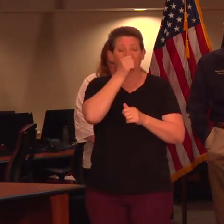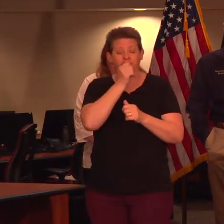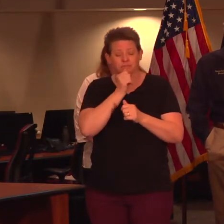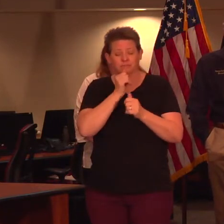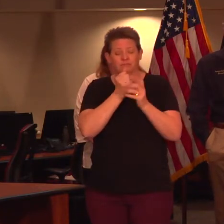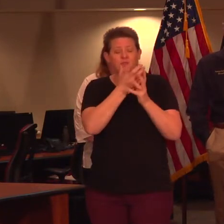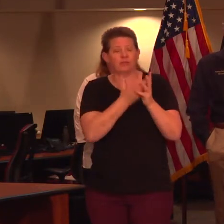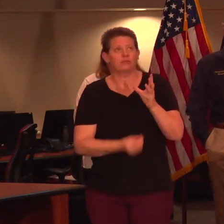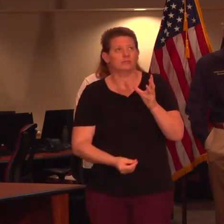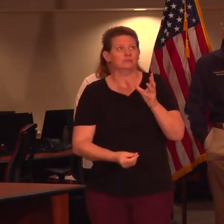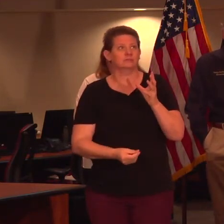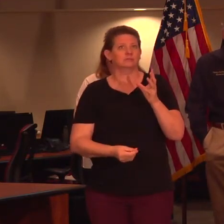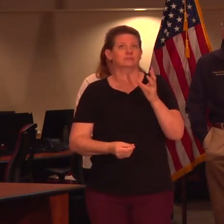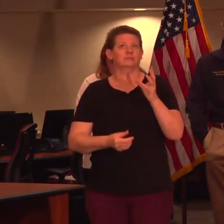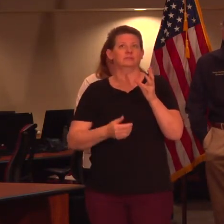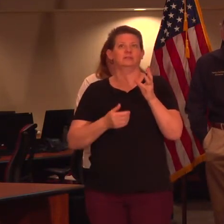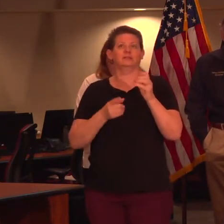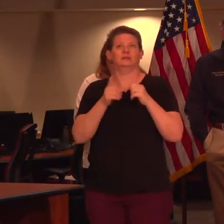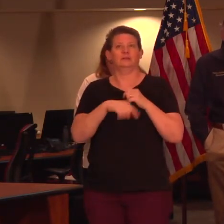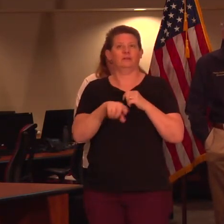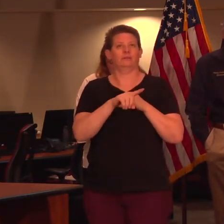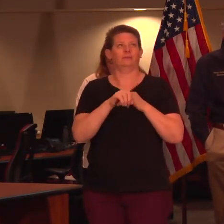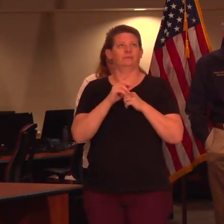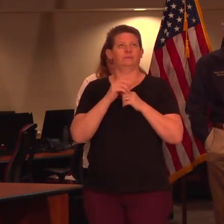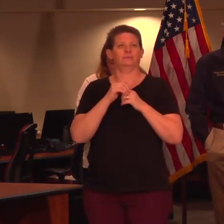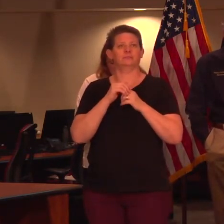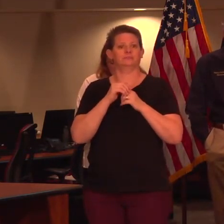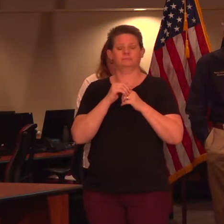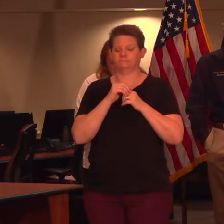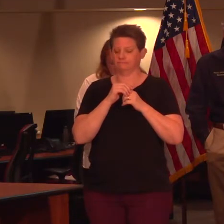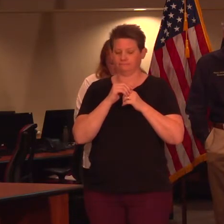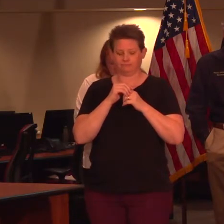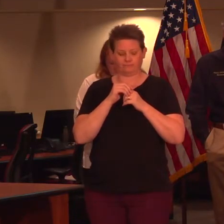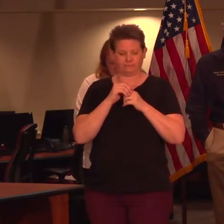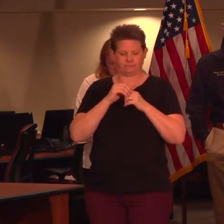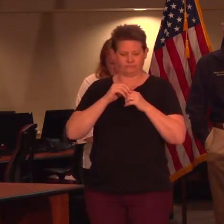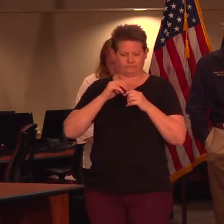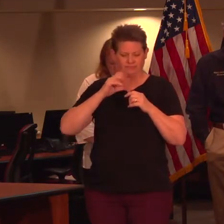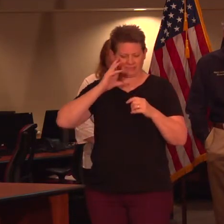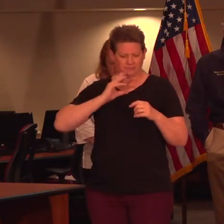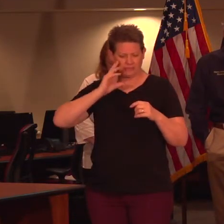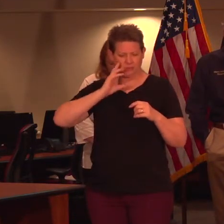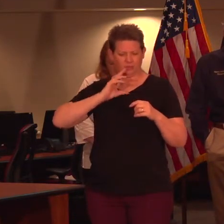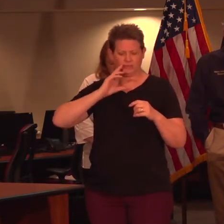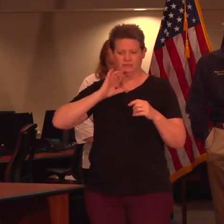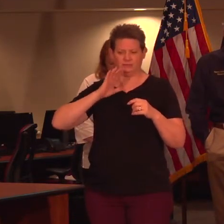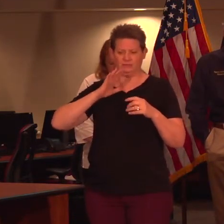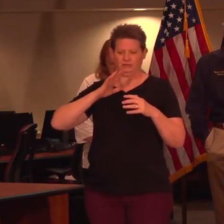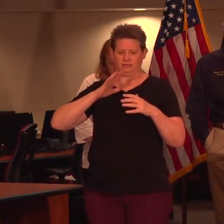for those who have experienced the ravaging and